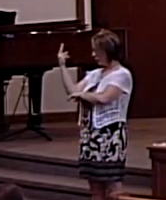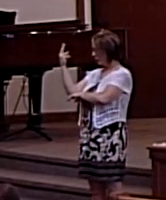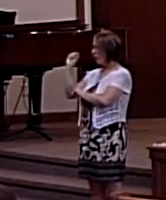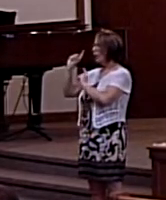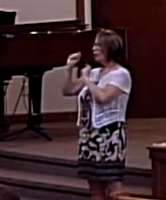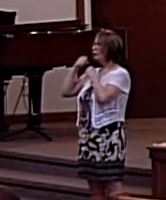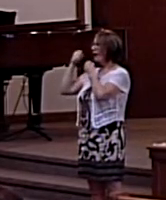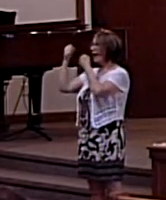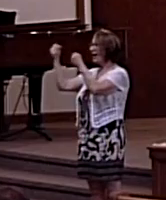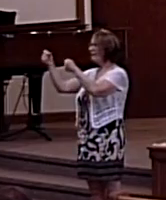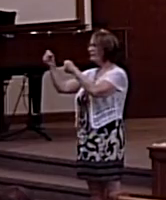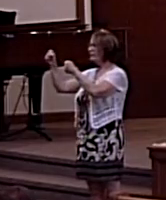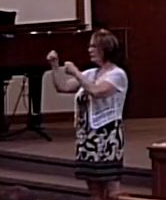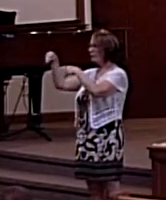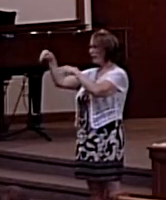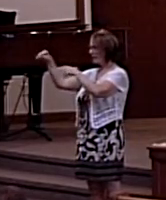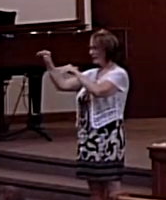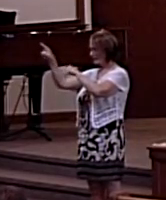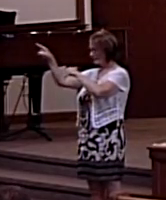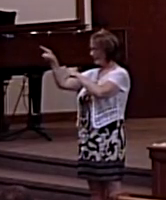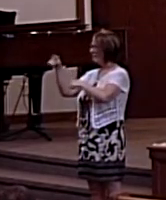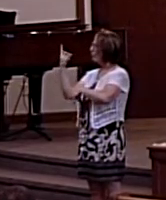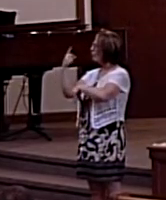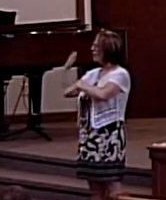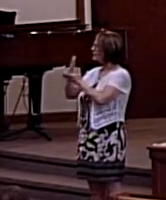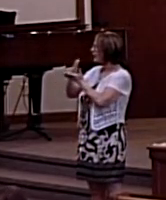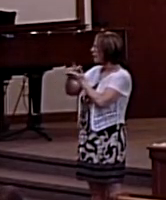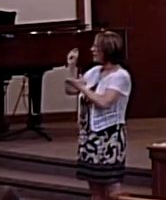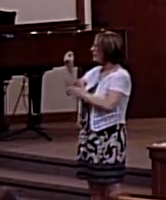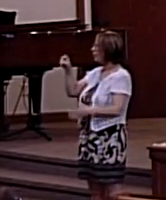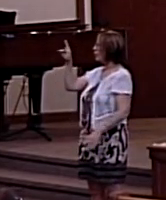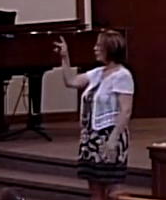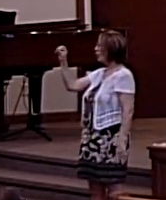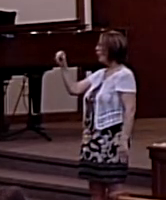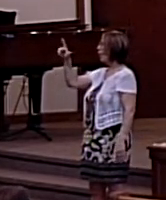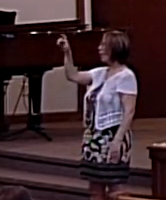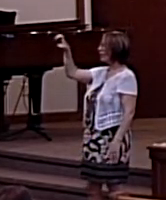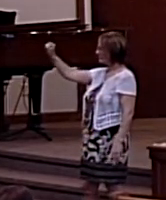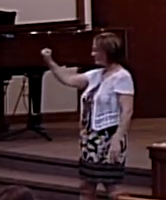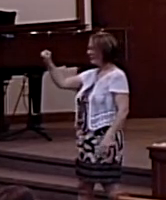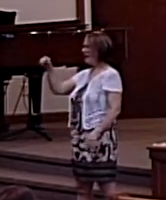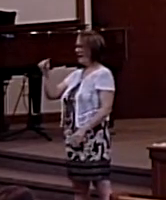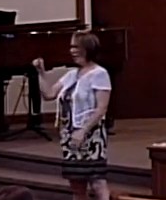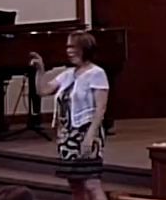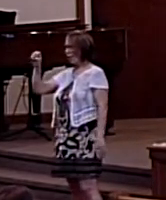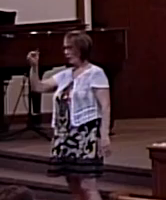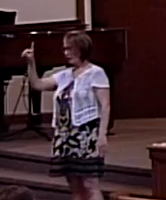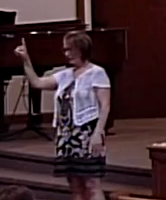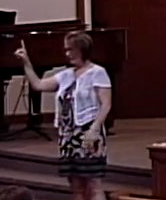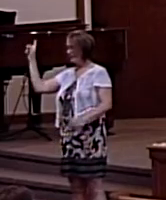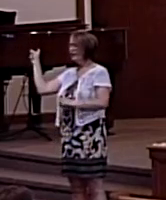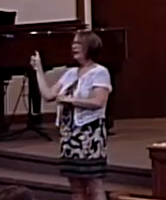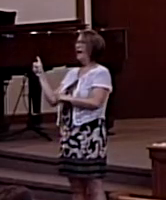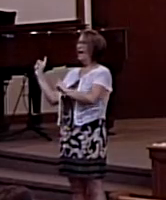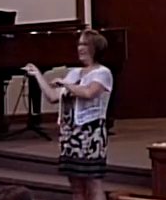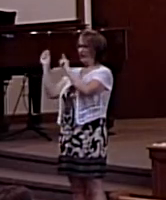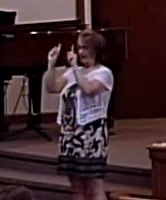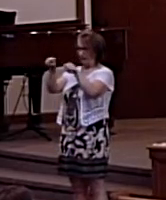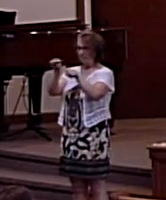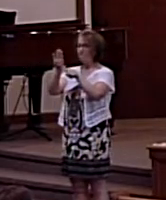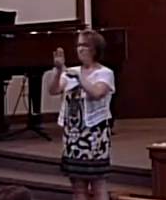to Buckeyes, she said, well, I got one stop I need to make at Kohl's and Arnold. So we went to Kohl's and Arnold, and then we went to